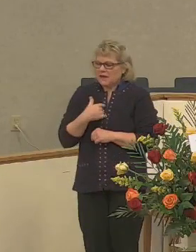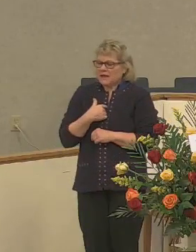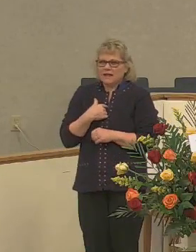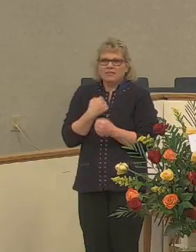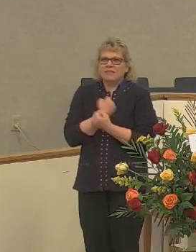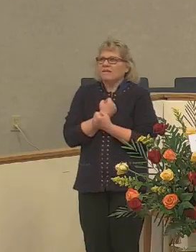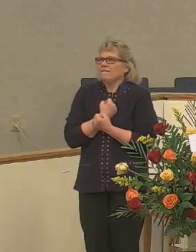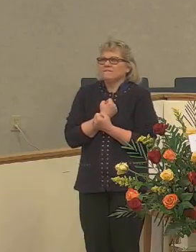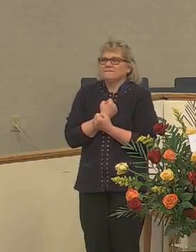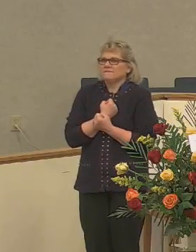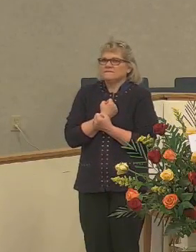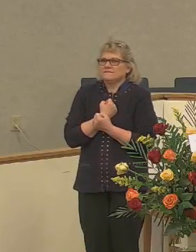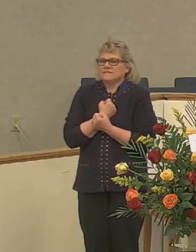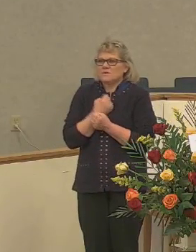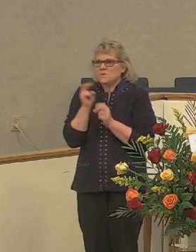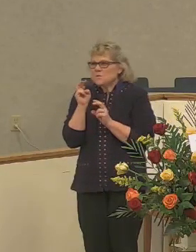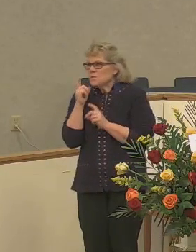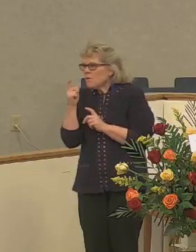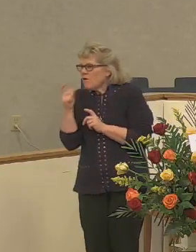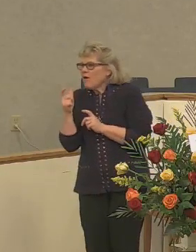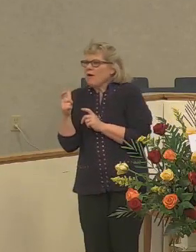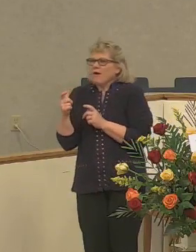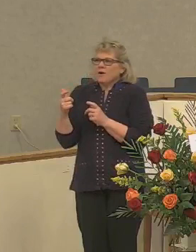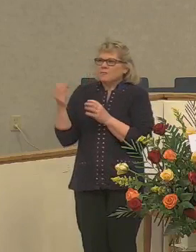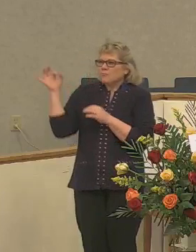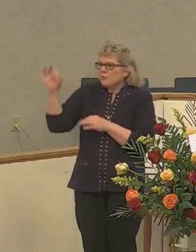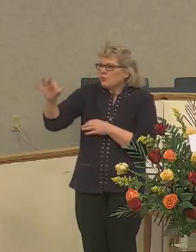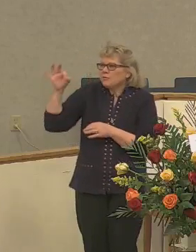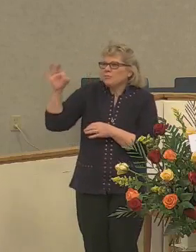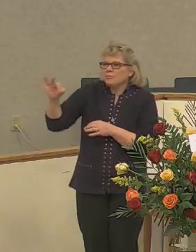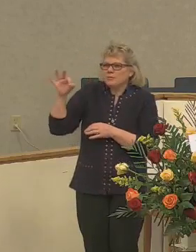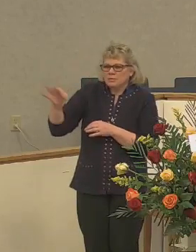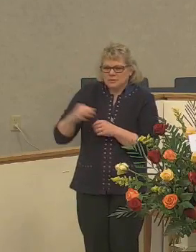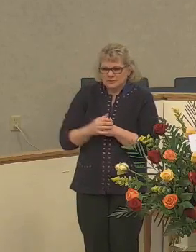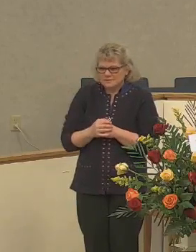loved watching him preach the Word of God.